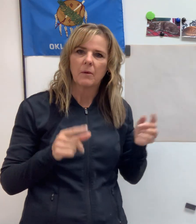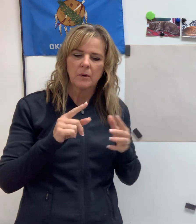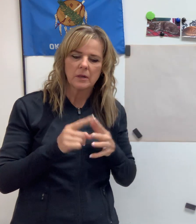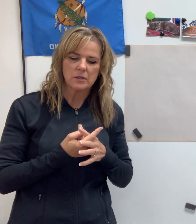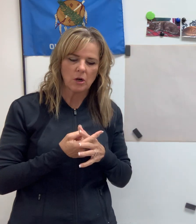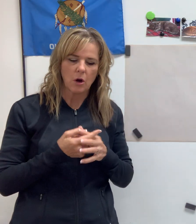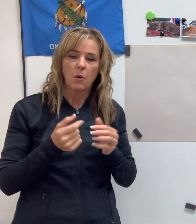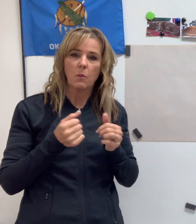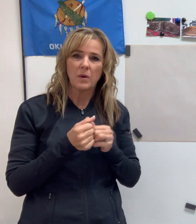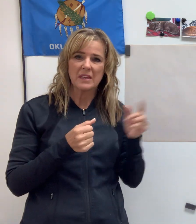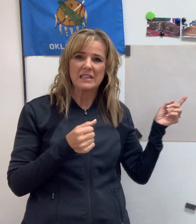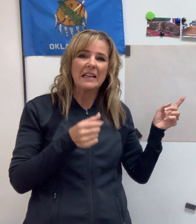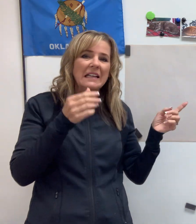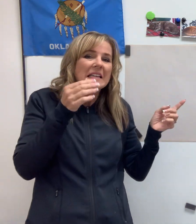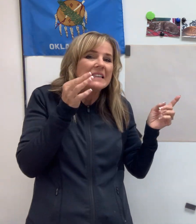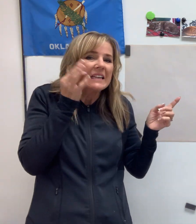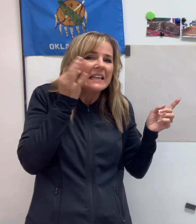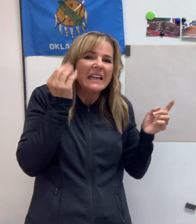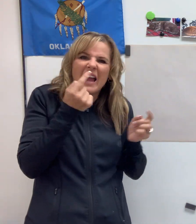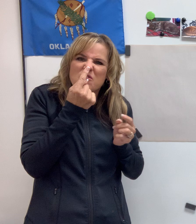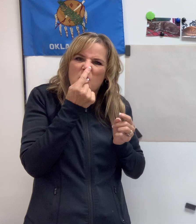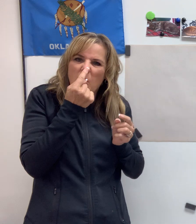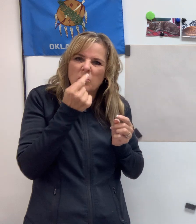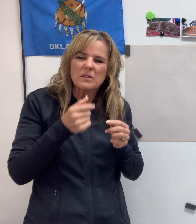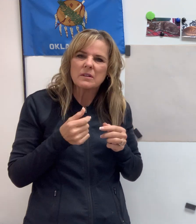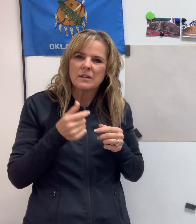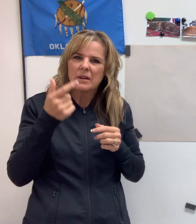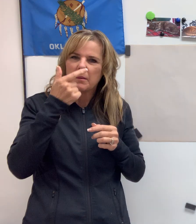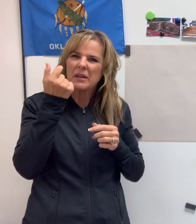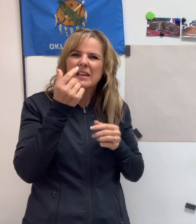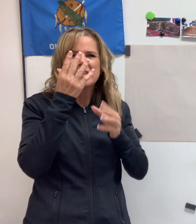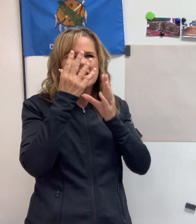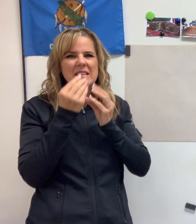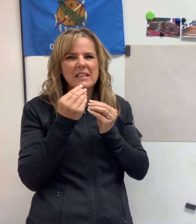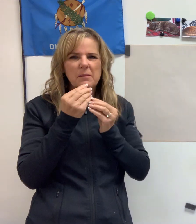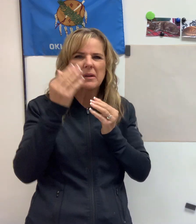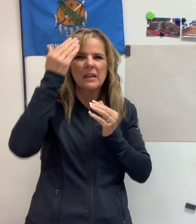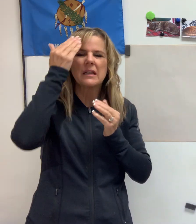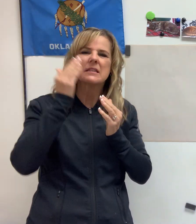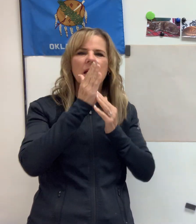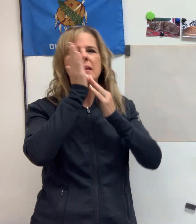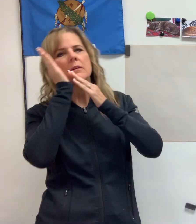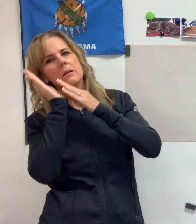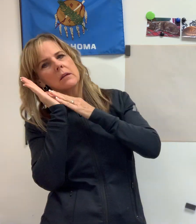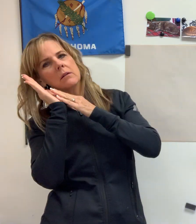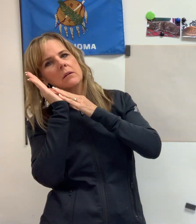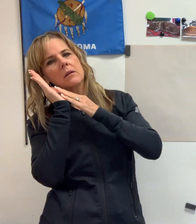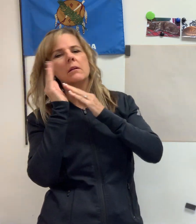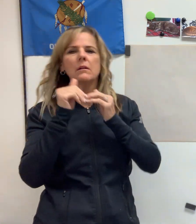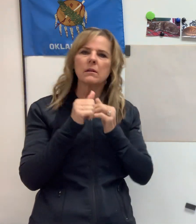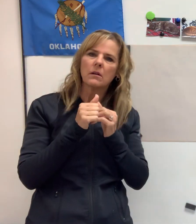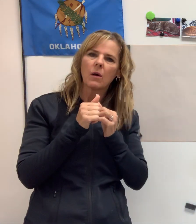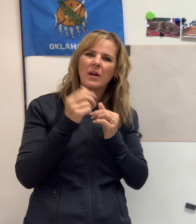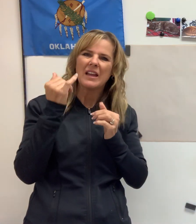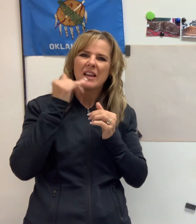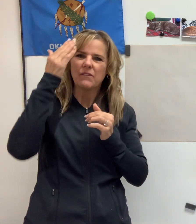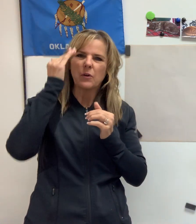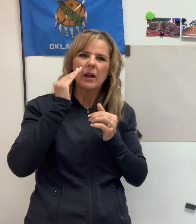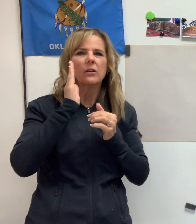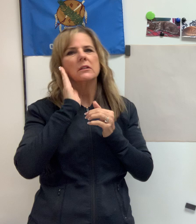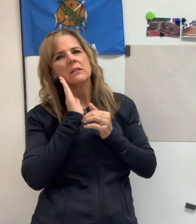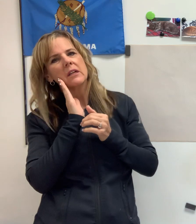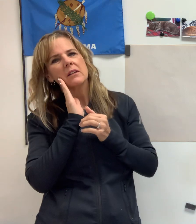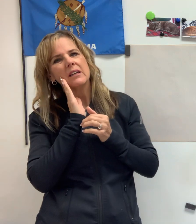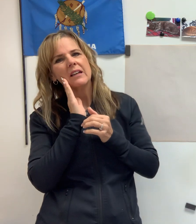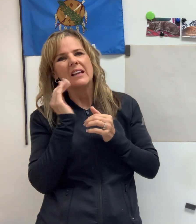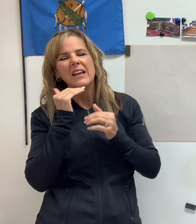to start with his little kitty cat nose. Now, because he's sleeping, his head is tilted just a little bit. So if your head looks tilted,